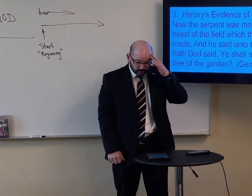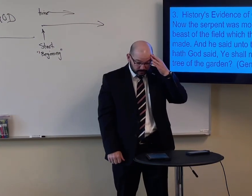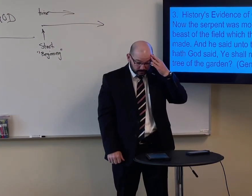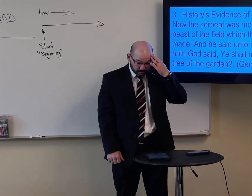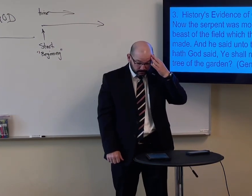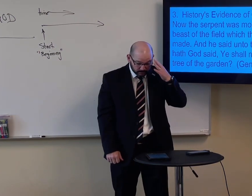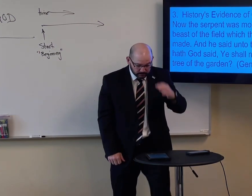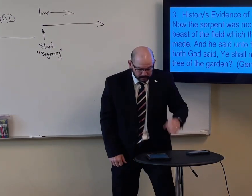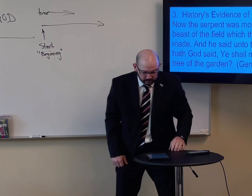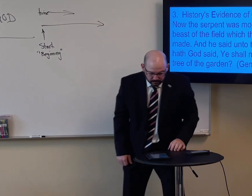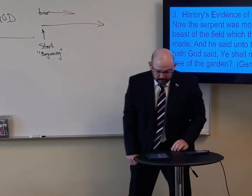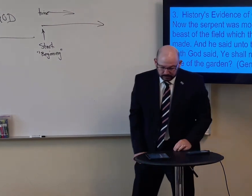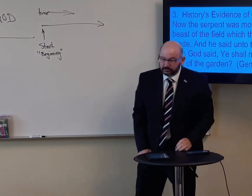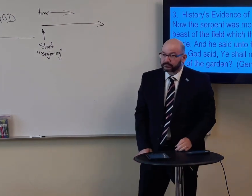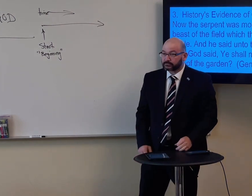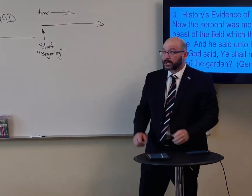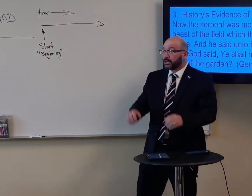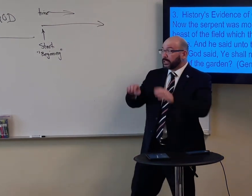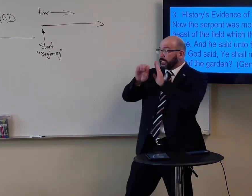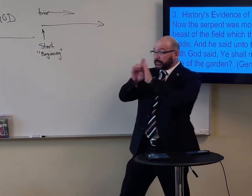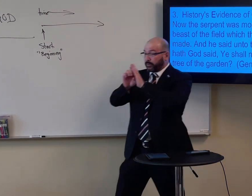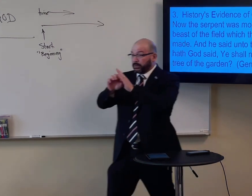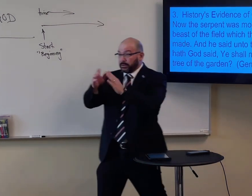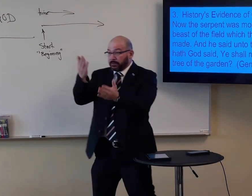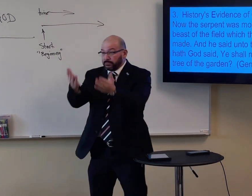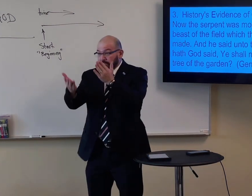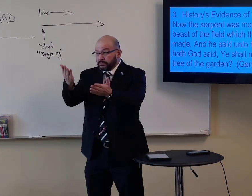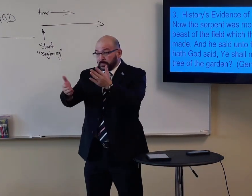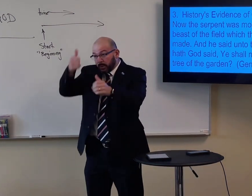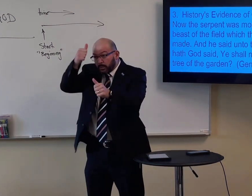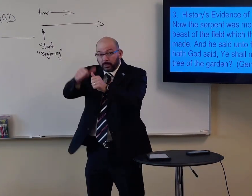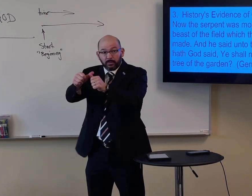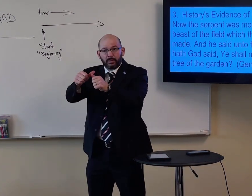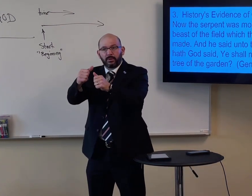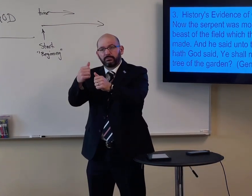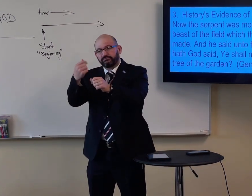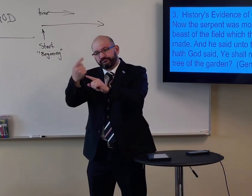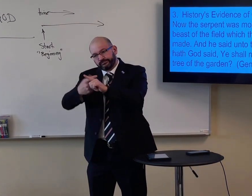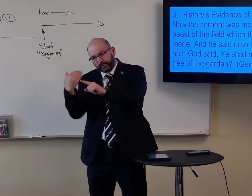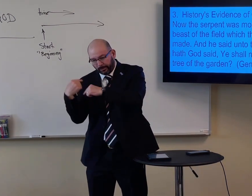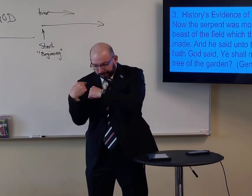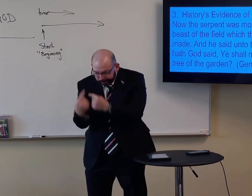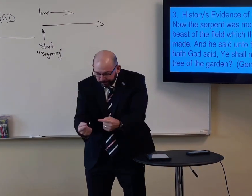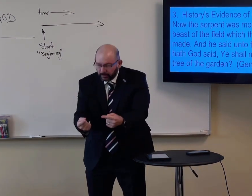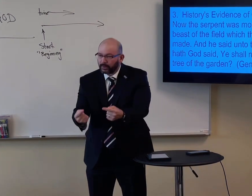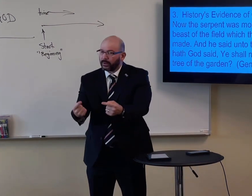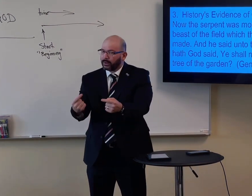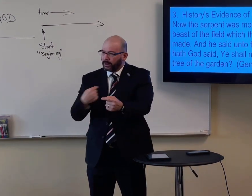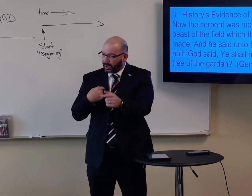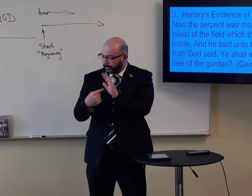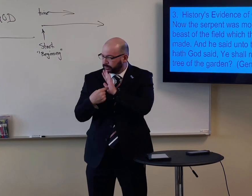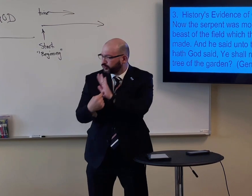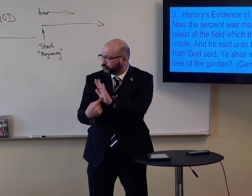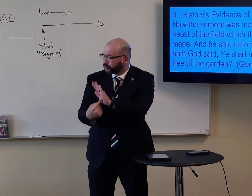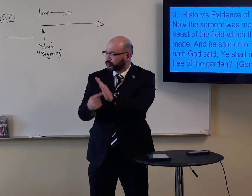And that continues to this day. For example, maybe you remember last month,